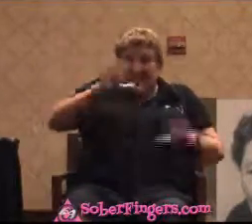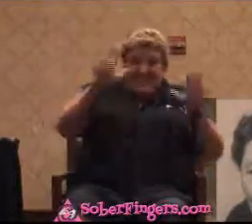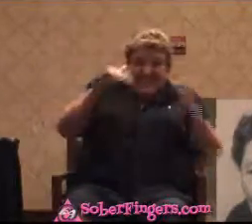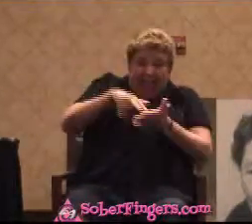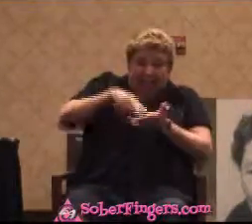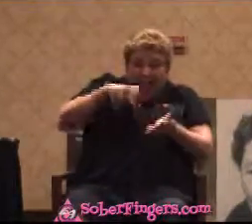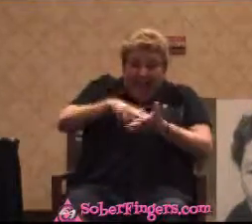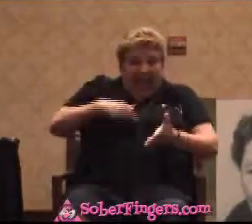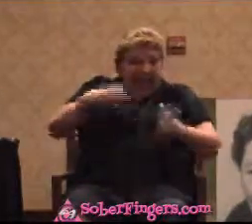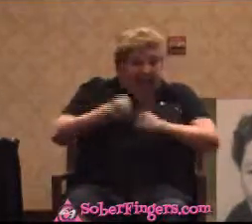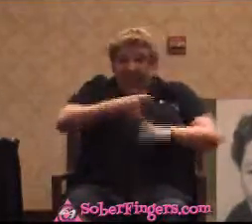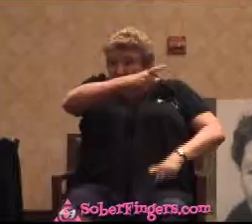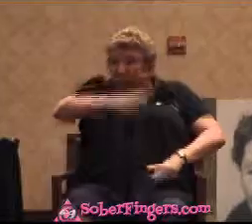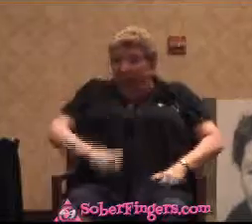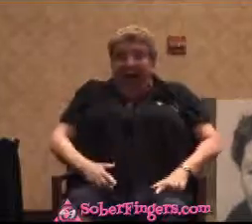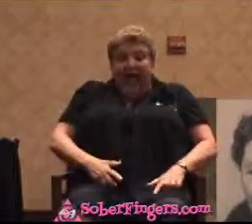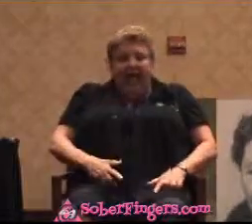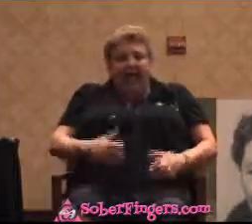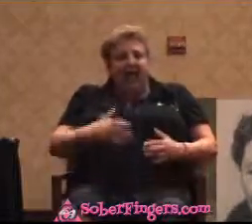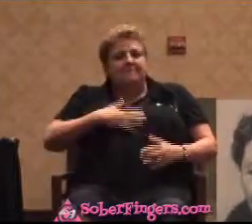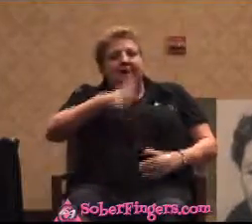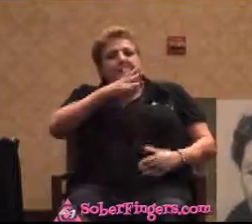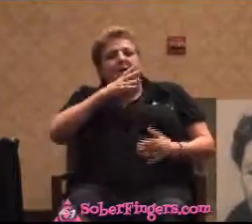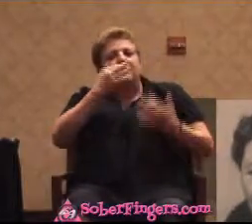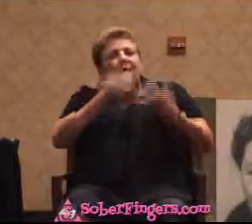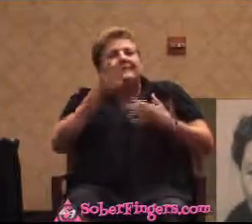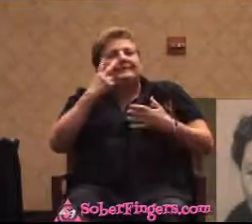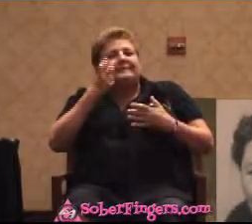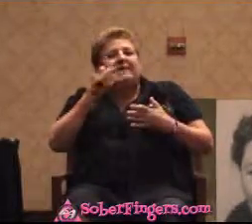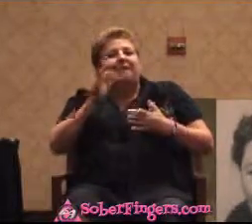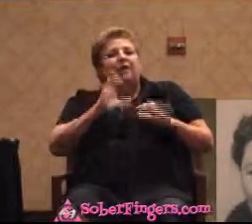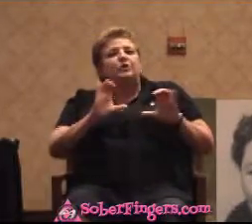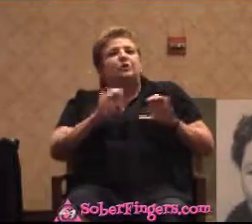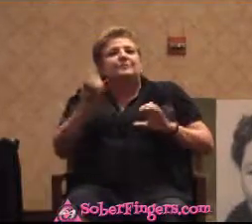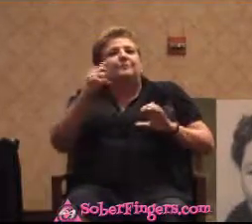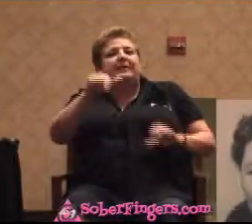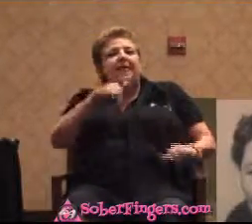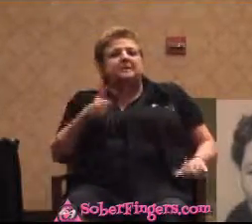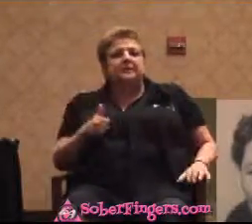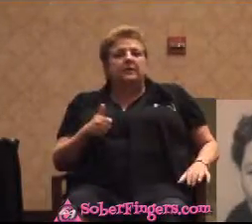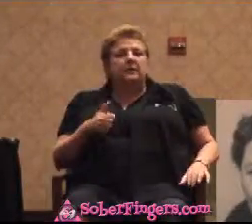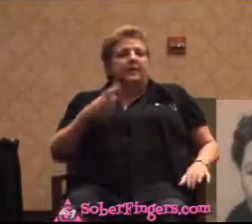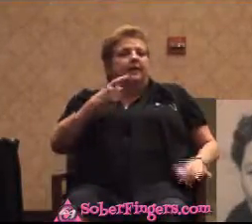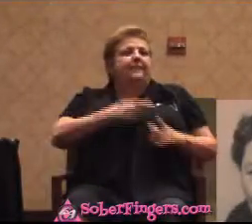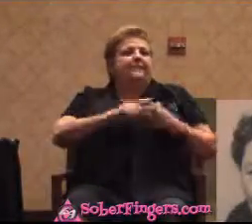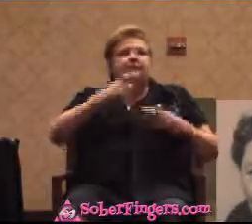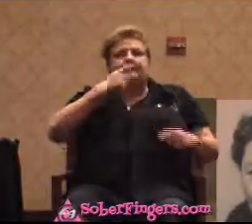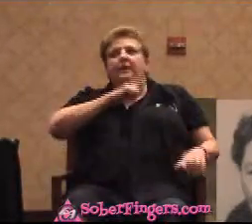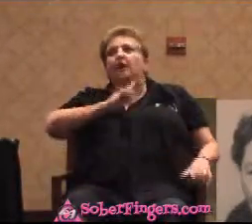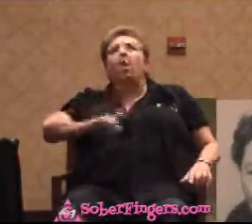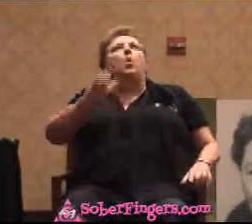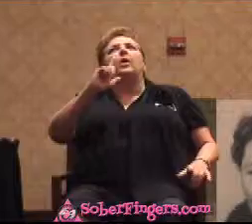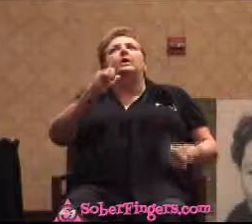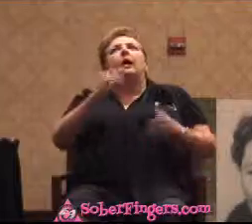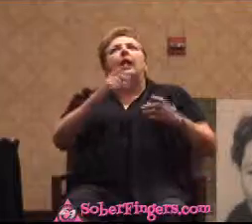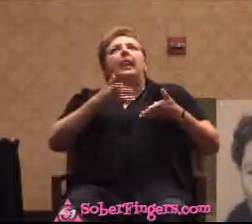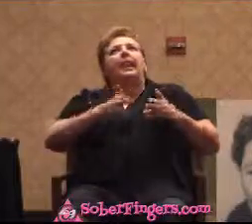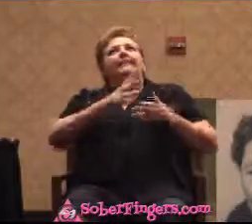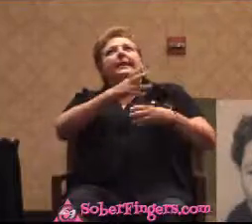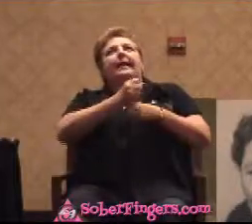So my mom, she waited to see if I was going to do anything else. And she said, "Lord, let me go get my child." And my mother walked over and she threw